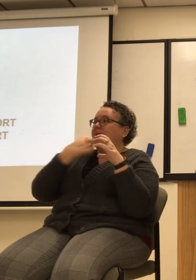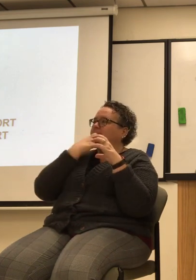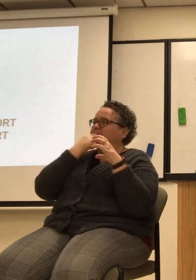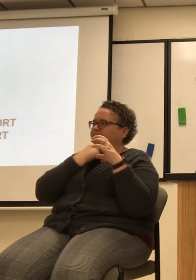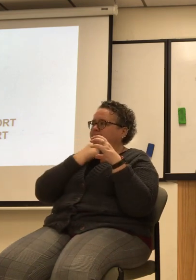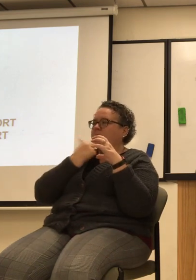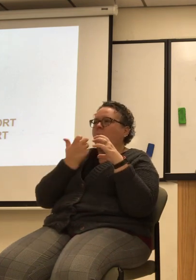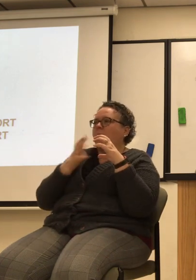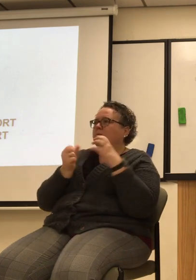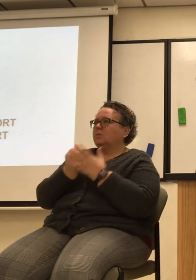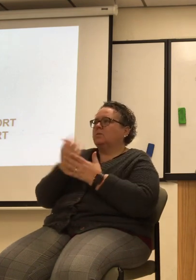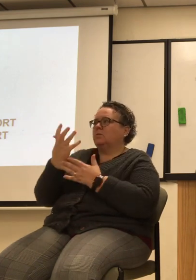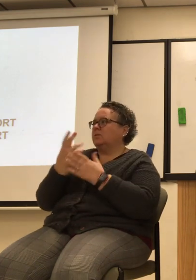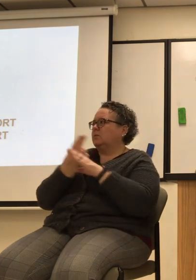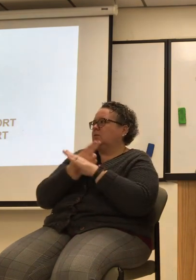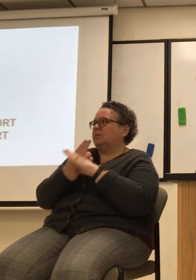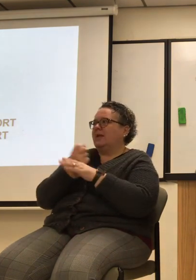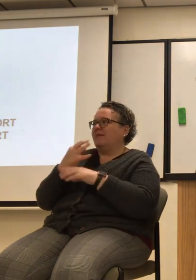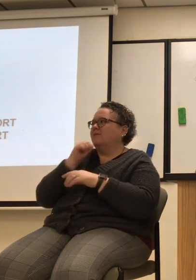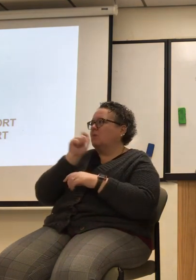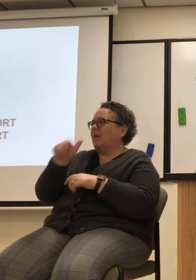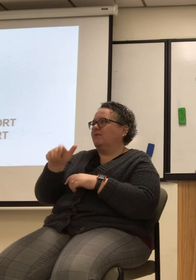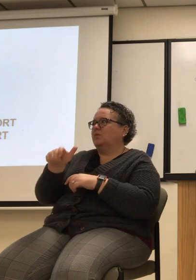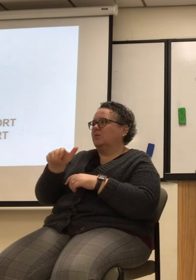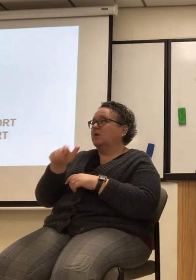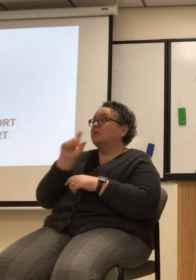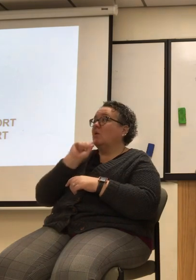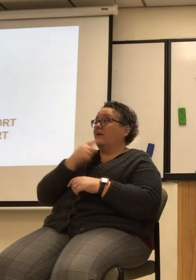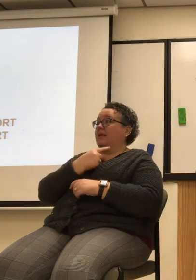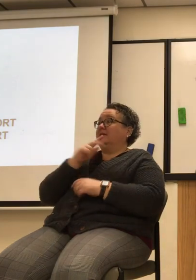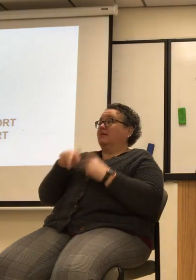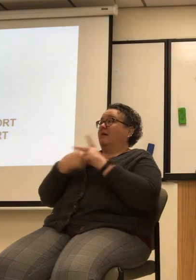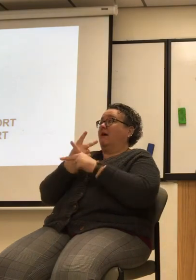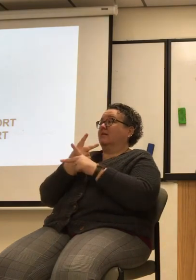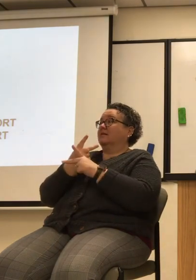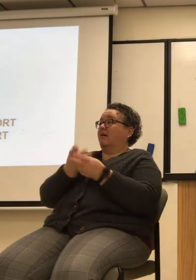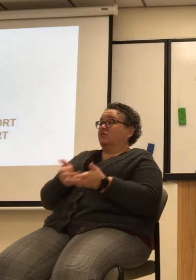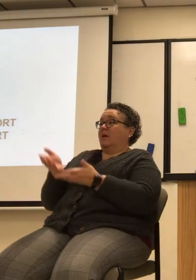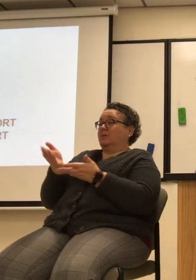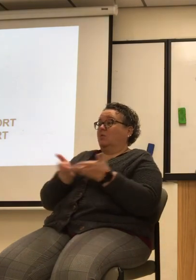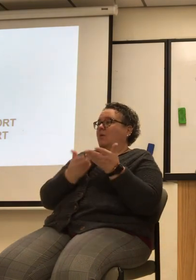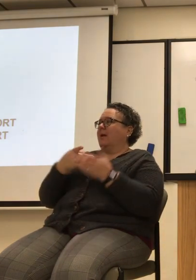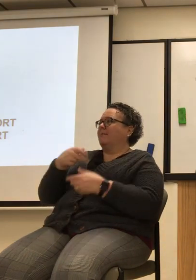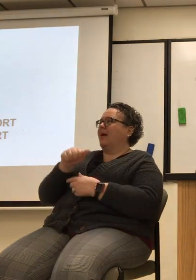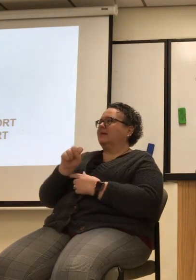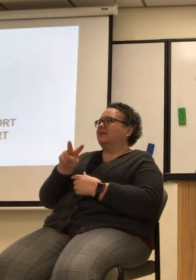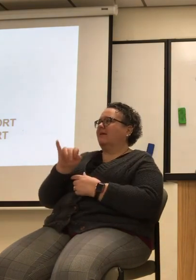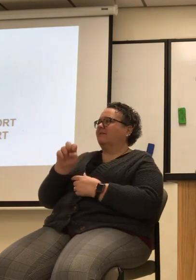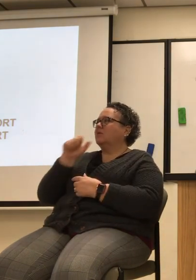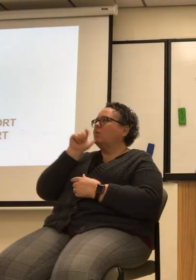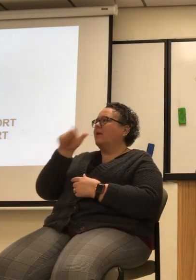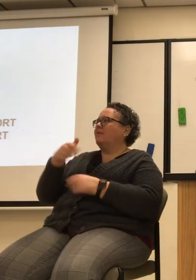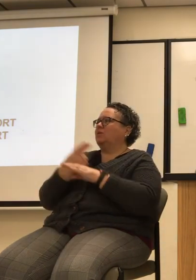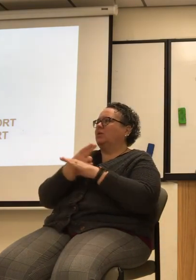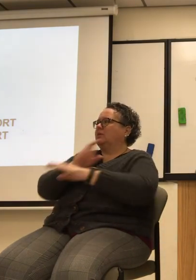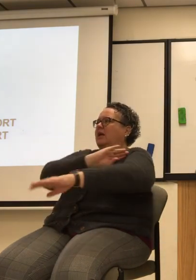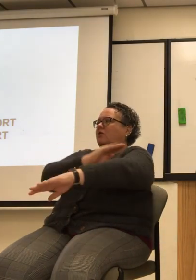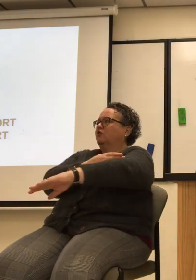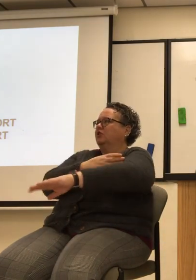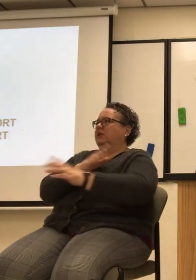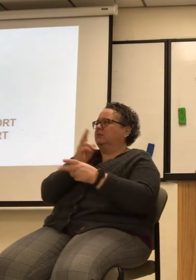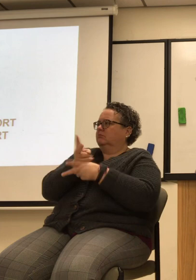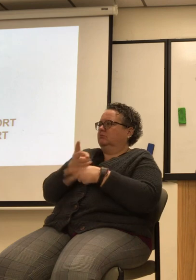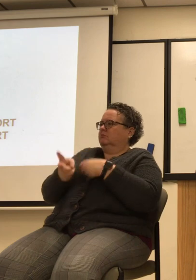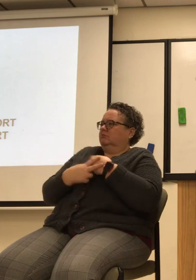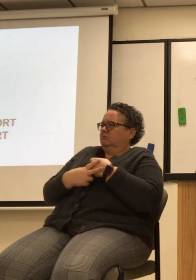passive transport things that I've talked about so far don't require energy expenditure. So that'll be the simple